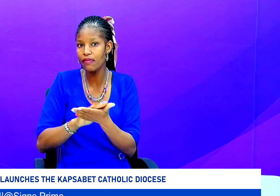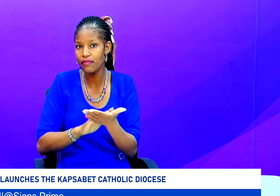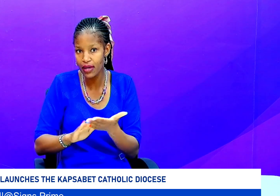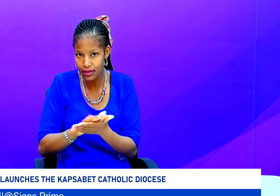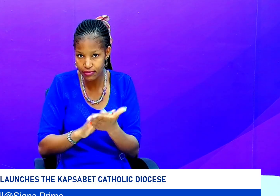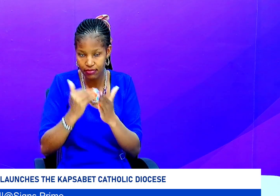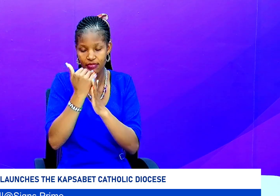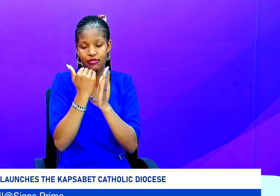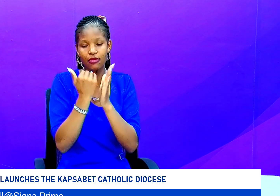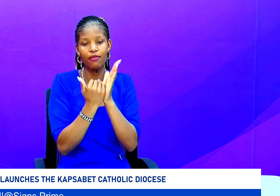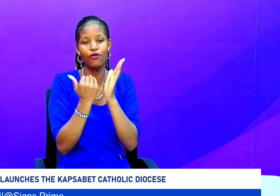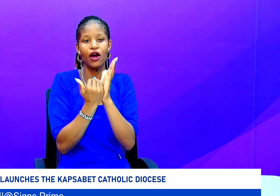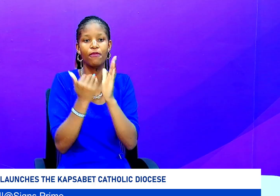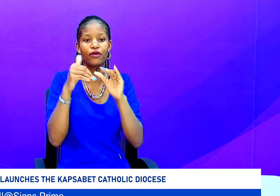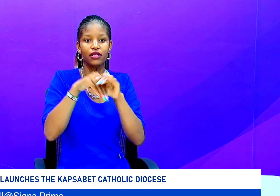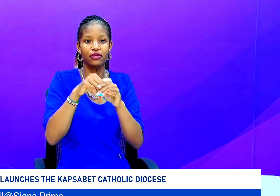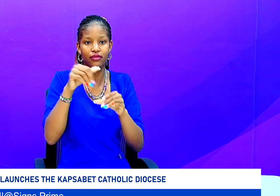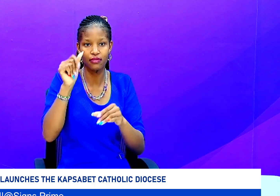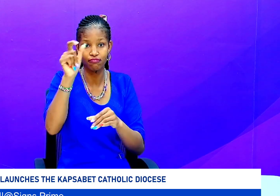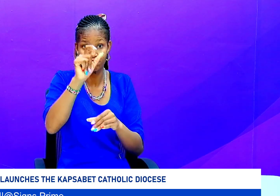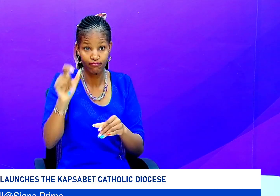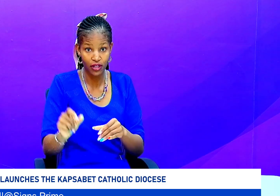faith-based programs in the region,